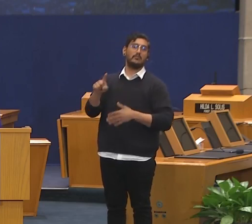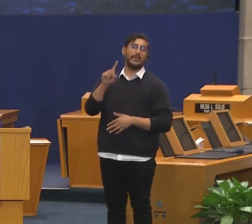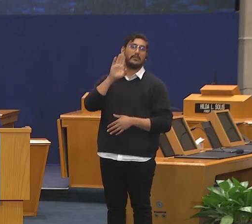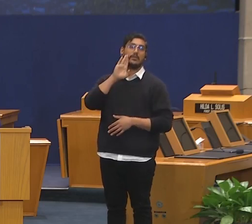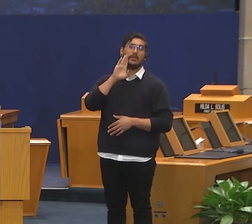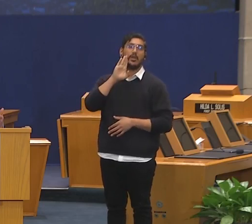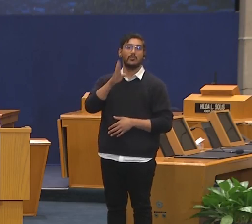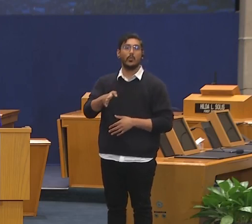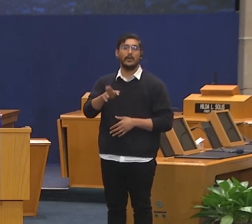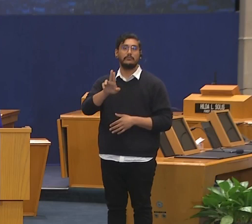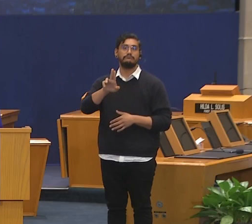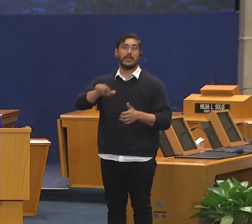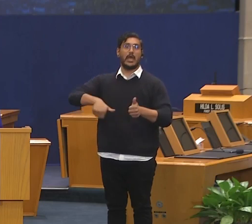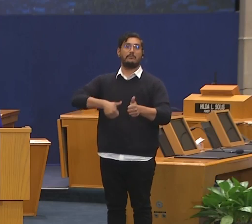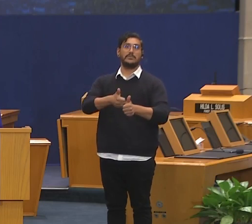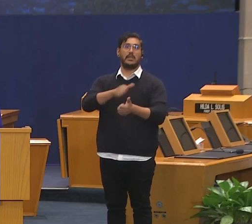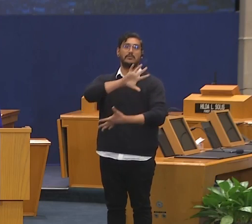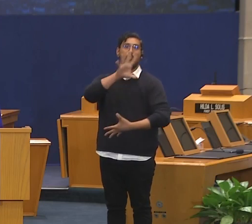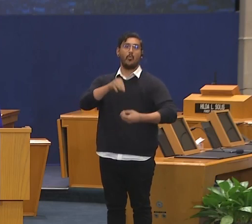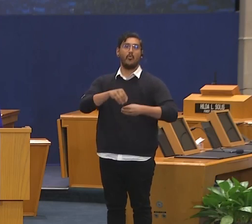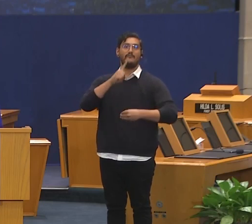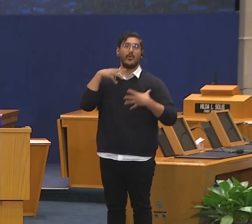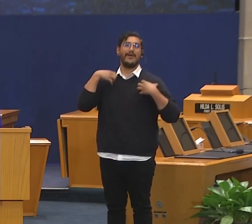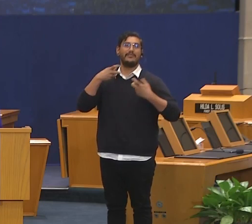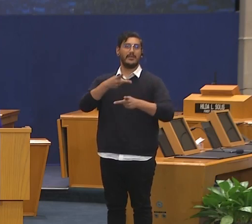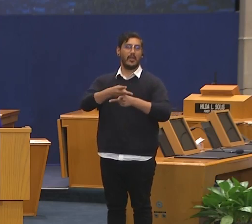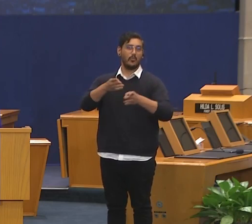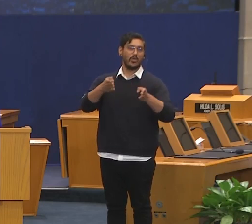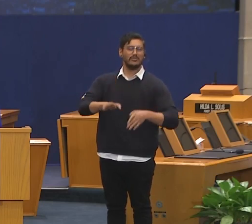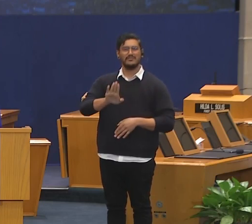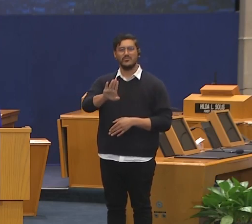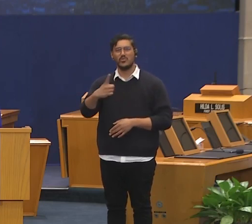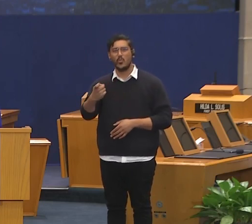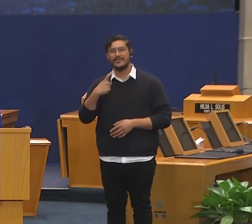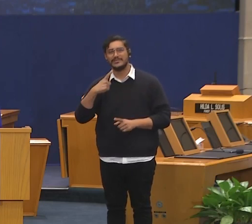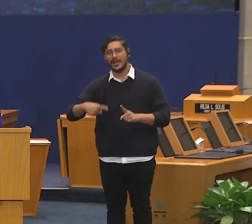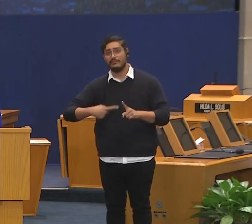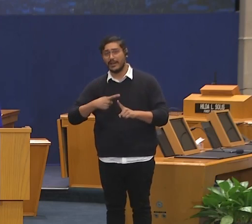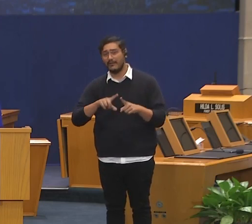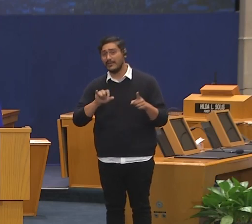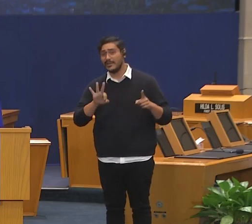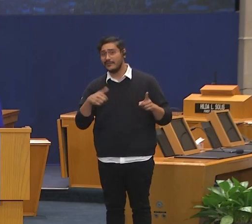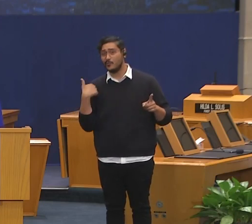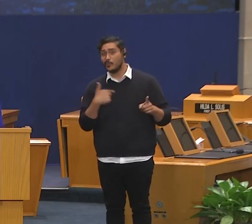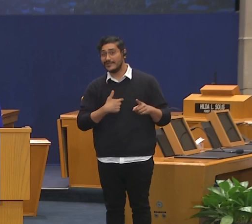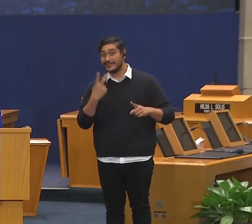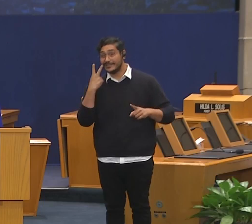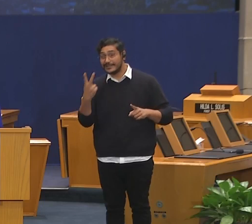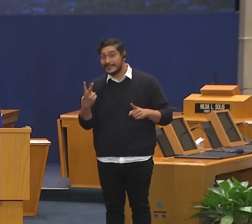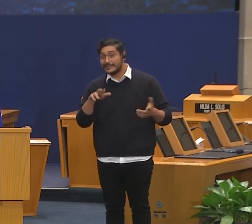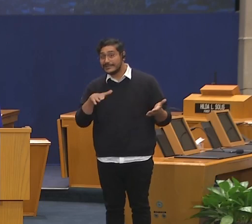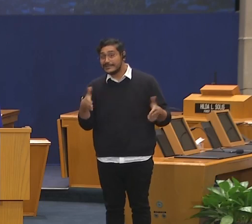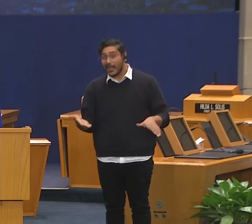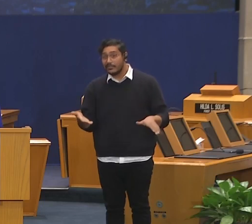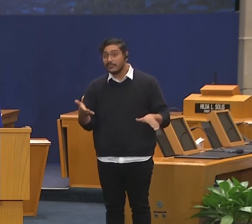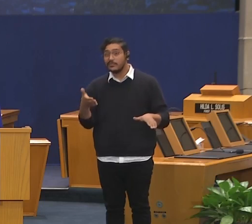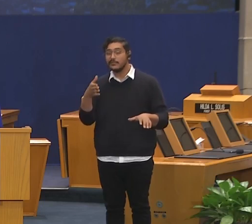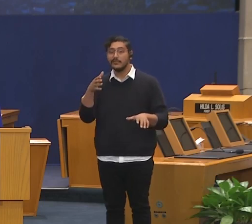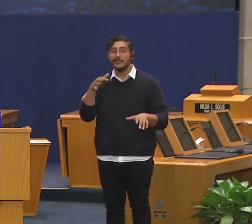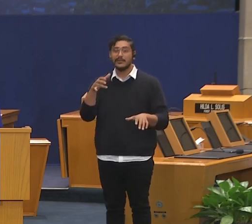give the updated totals about healthcare workers. Your question about whether we've seen any deaths